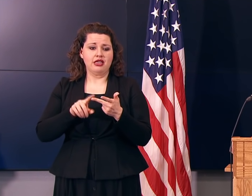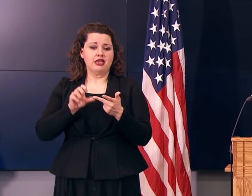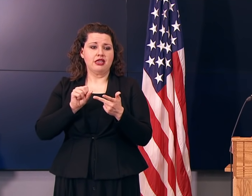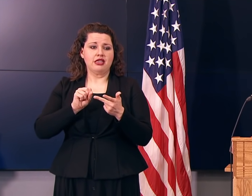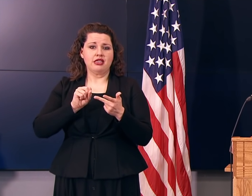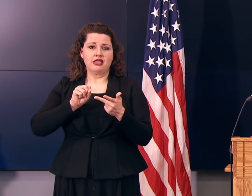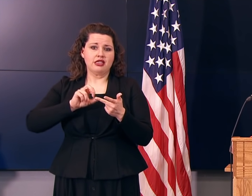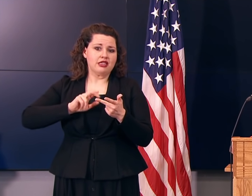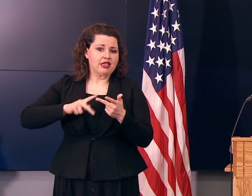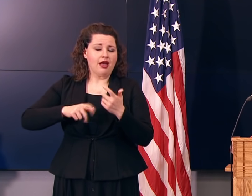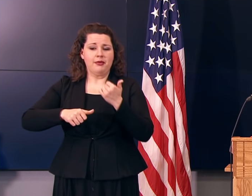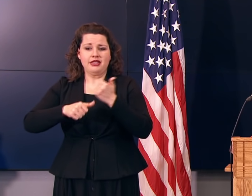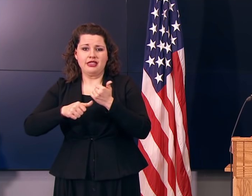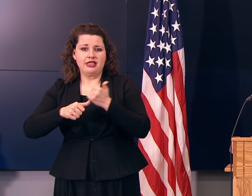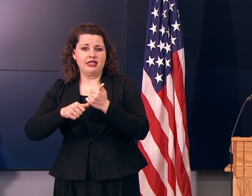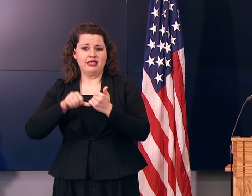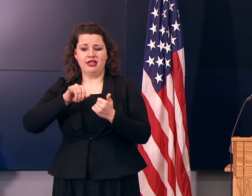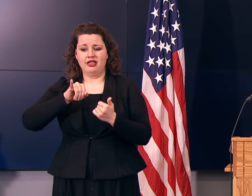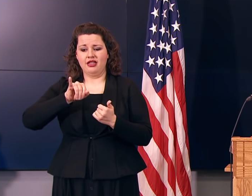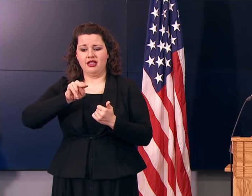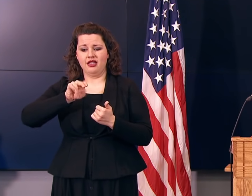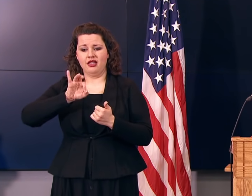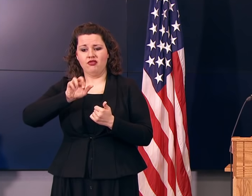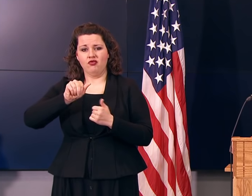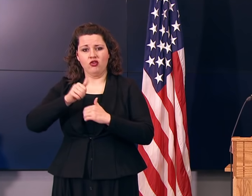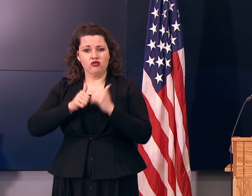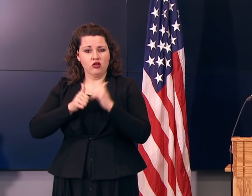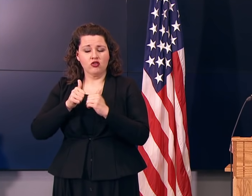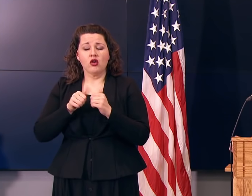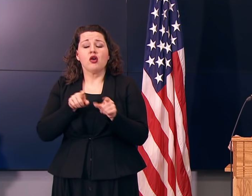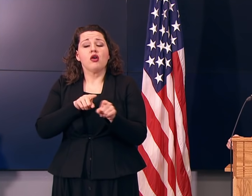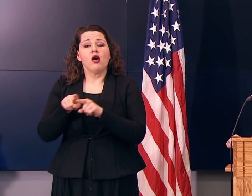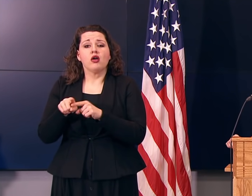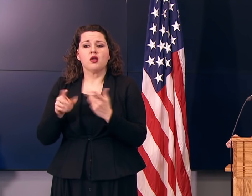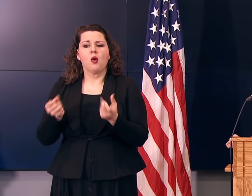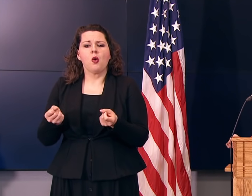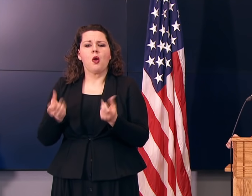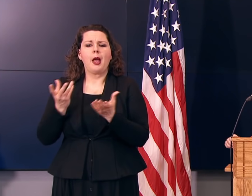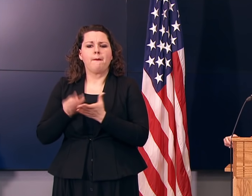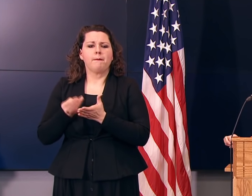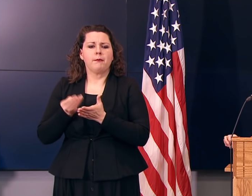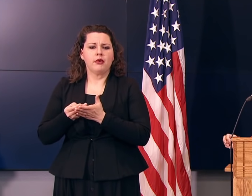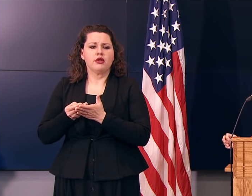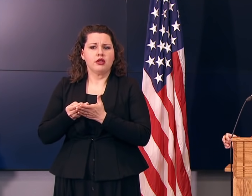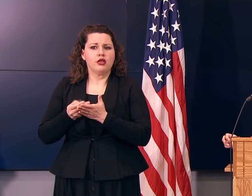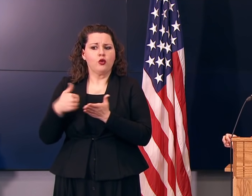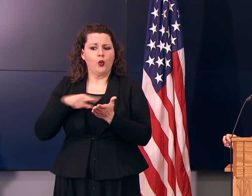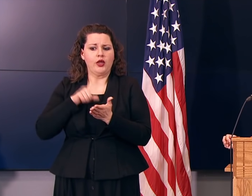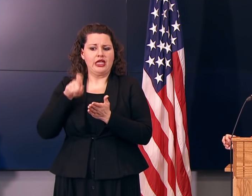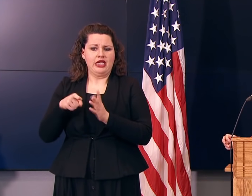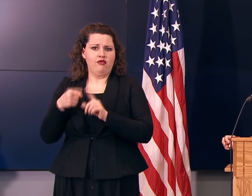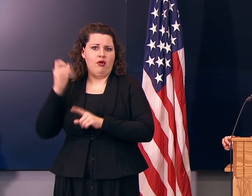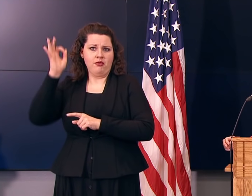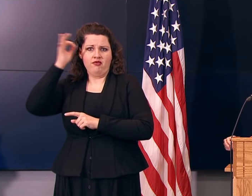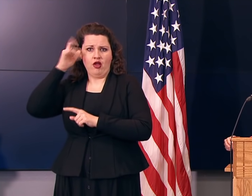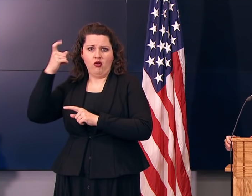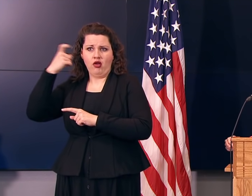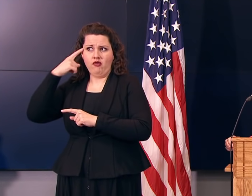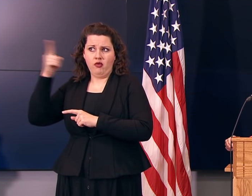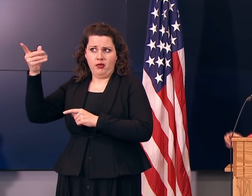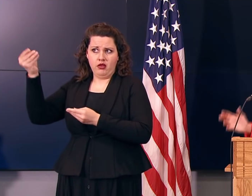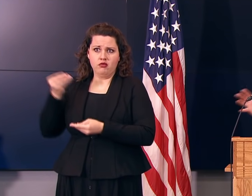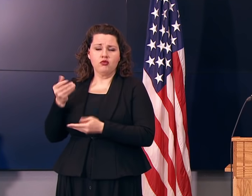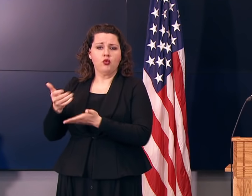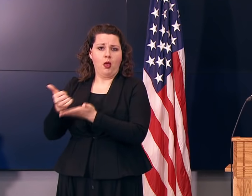infrastructure, all of those things? And then secondarily, how much money do you think we need from the feds to get us through all of